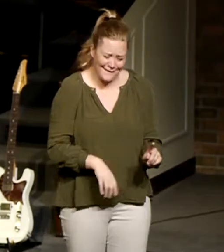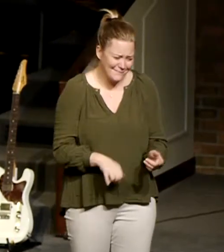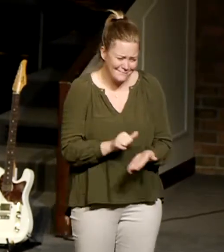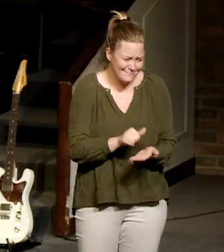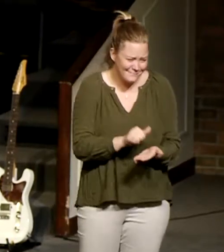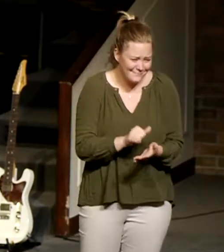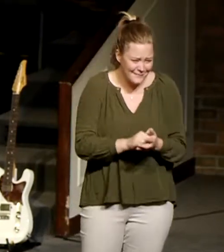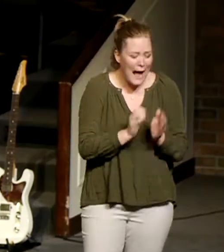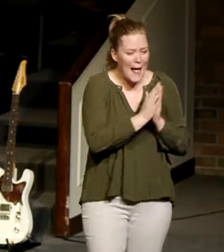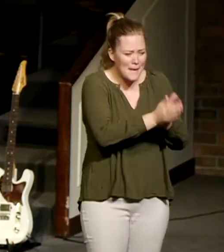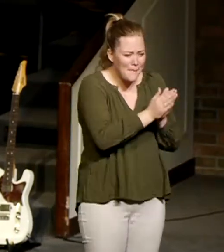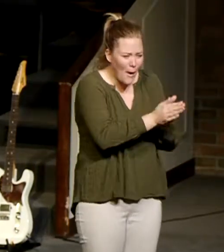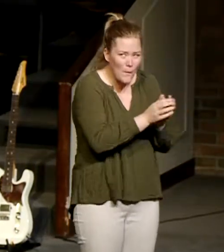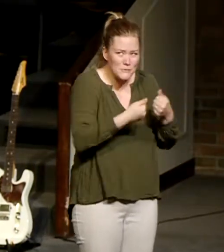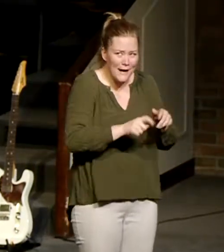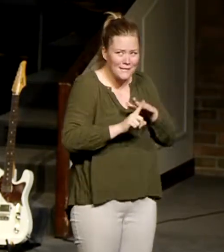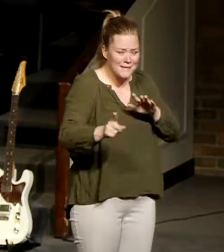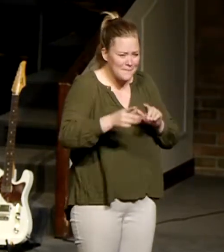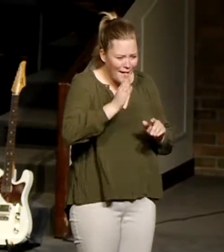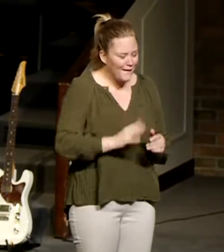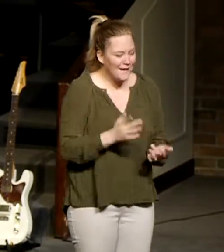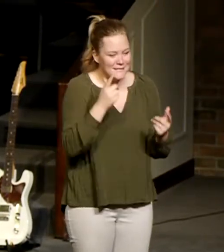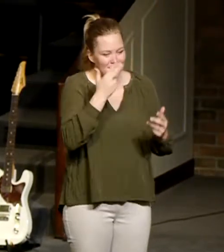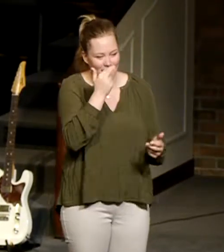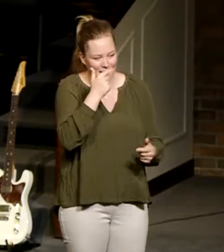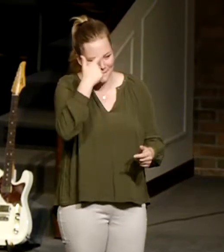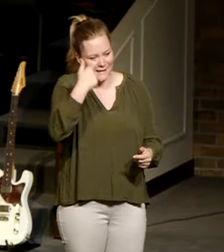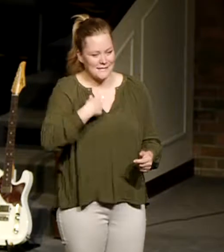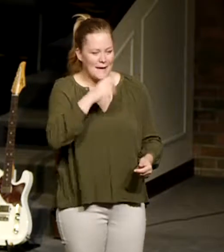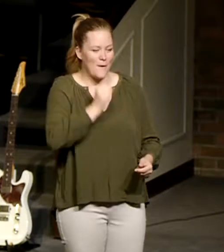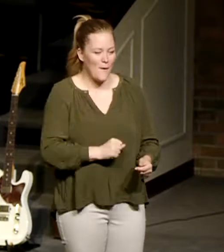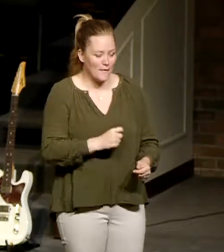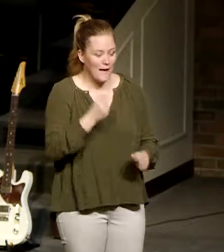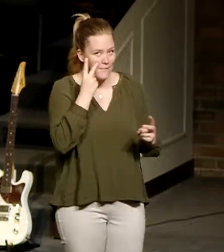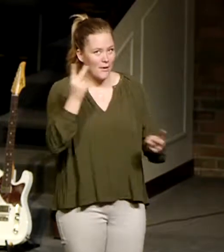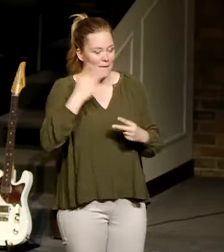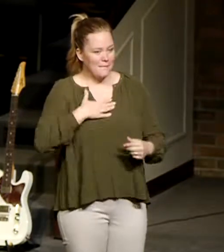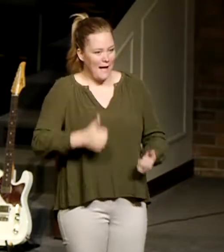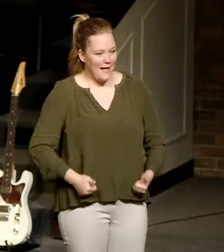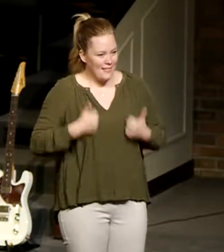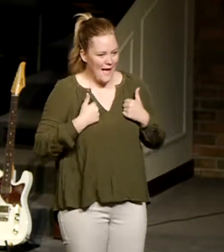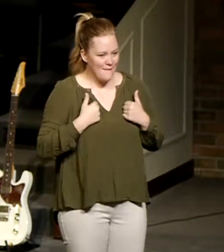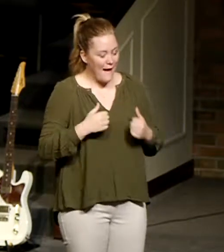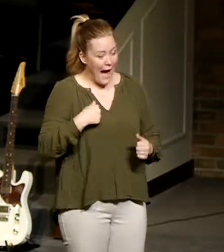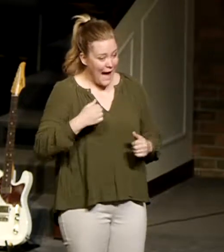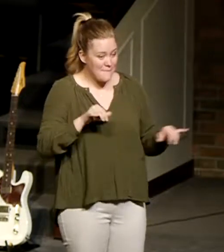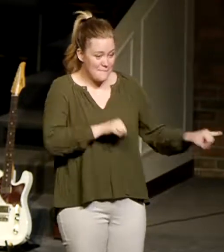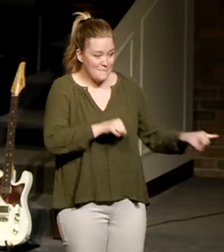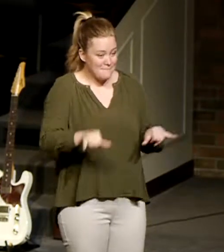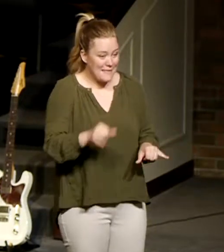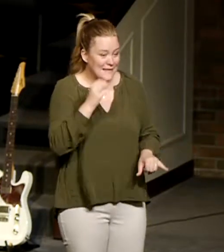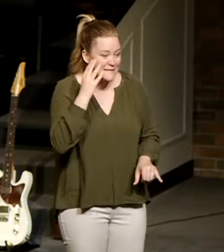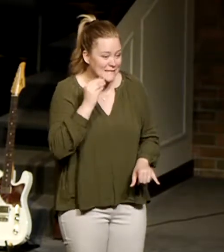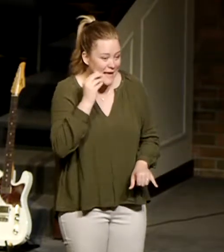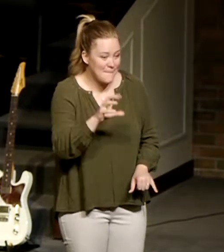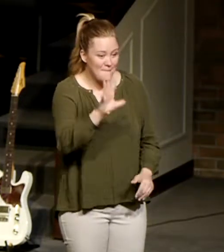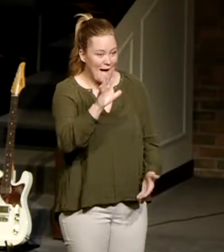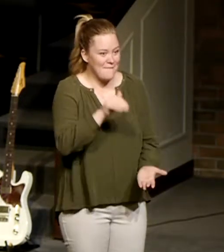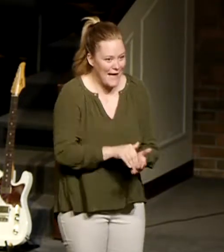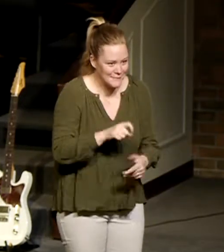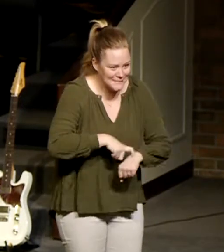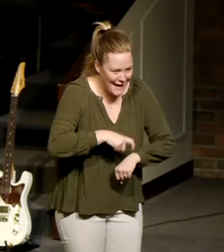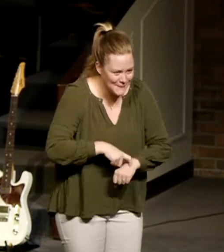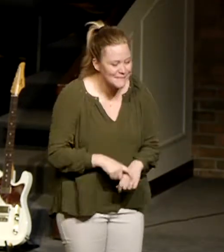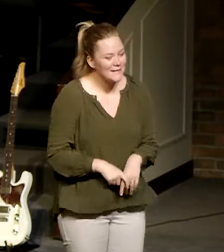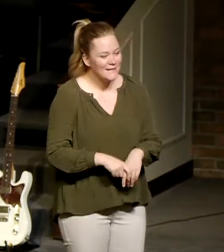getting away from the Lord. It's so funny to me because I'm old and I've seen my own life. I've been Jonah like 5,000 times. And there was a mighty